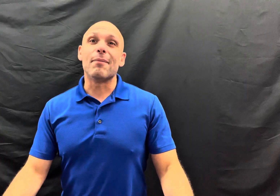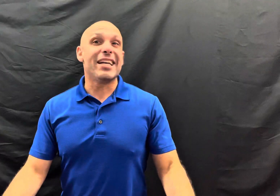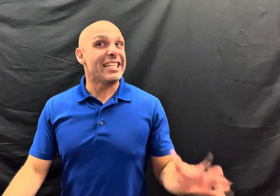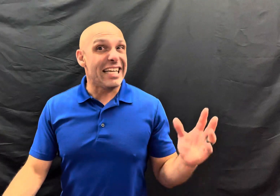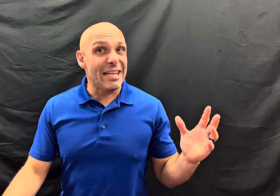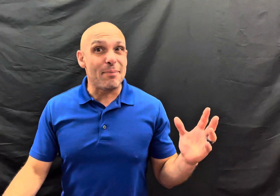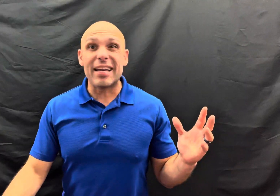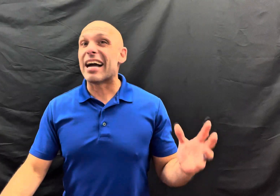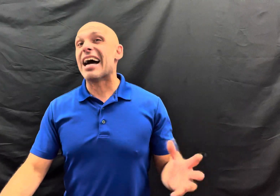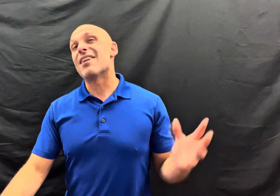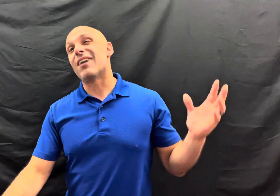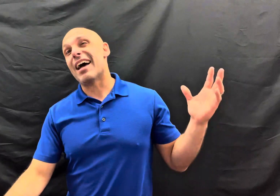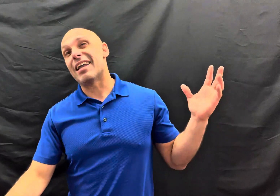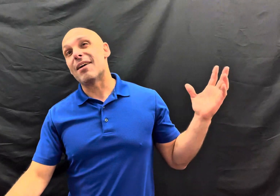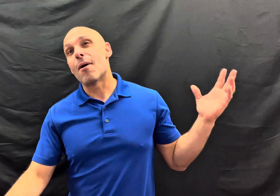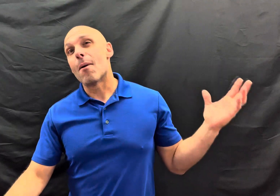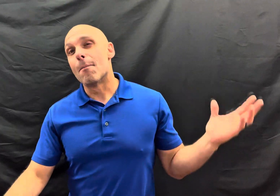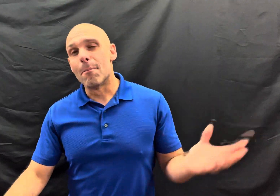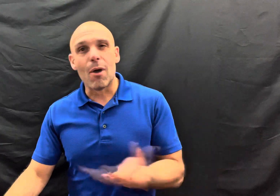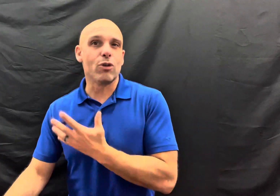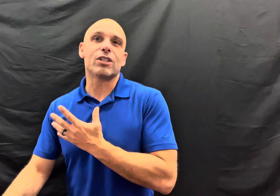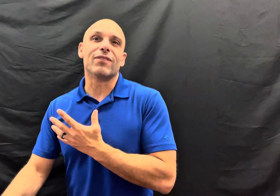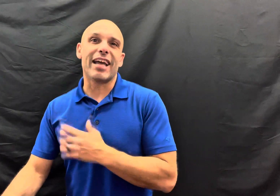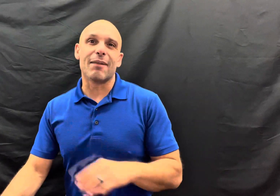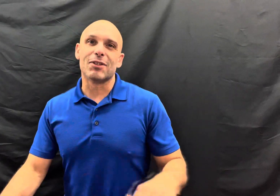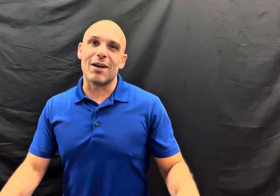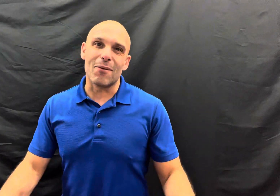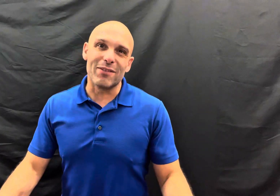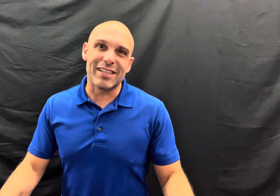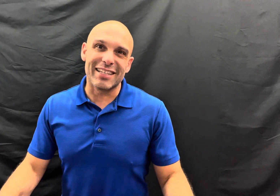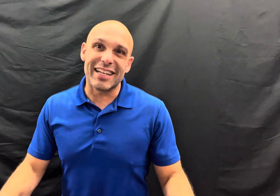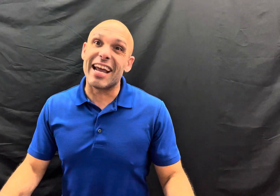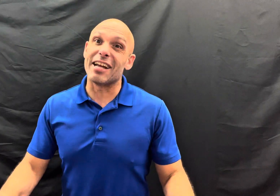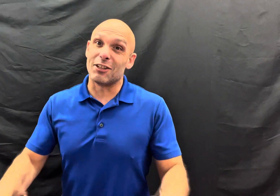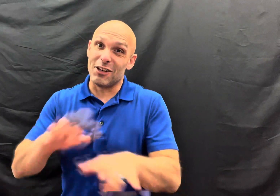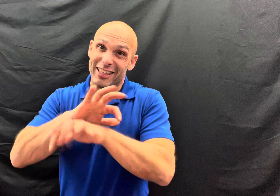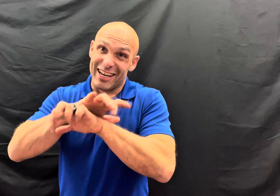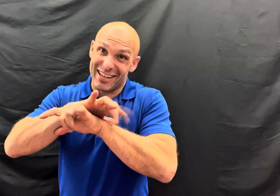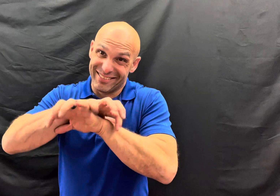it, guinea pig. I have had most of the animals that we've said today, including